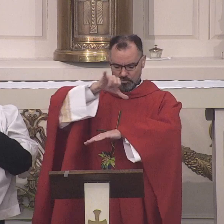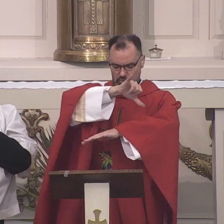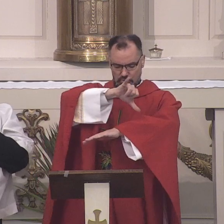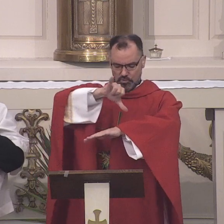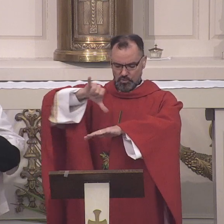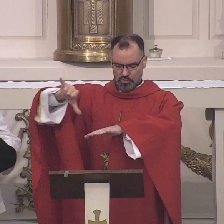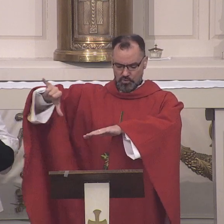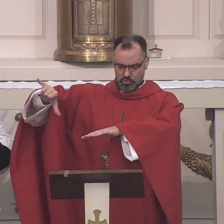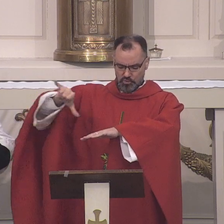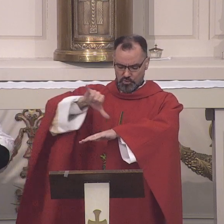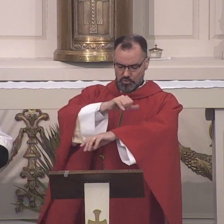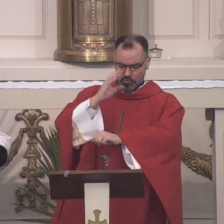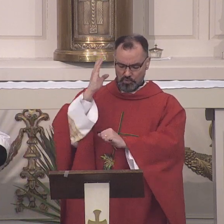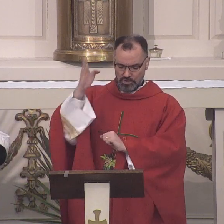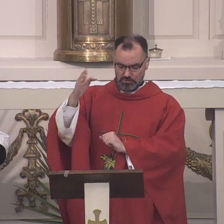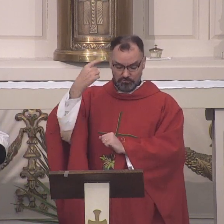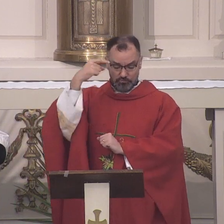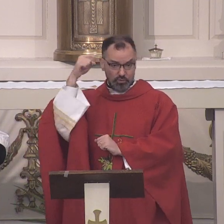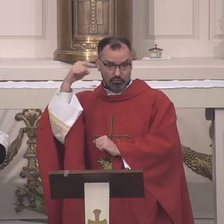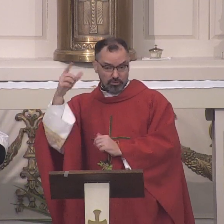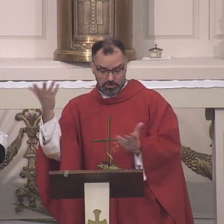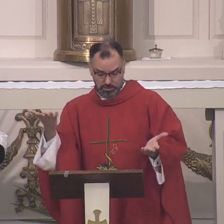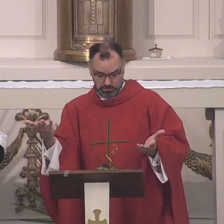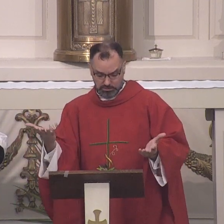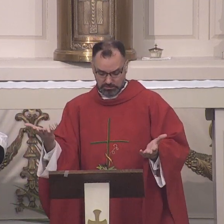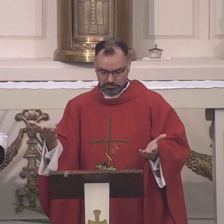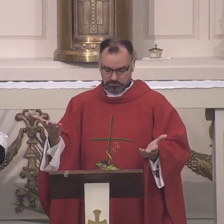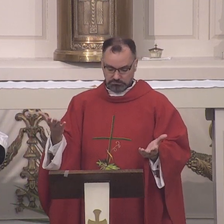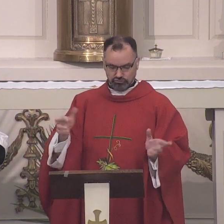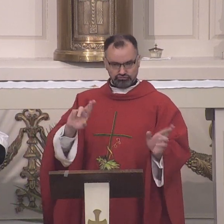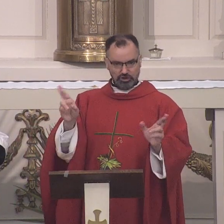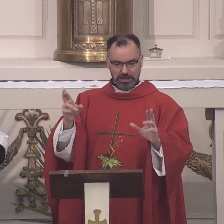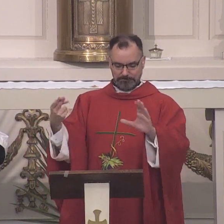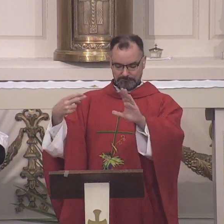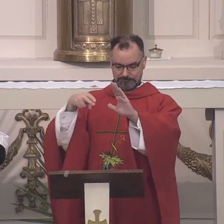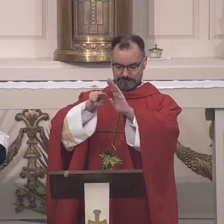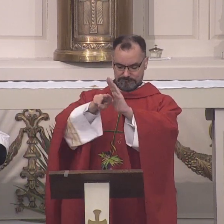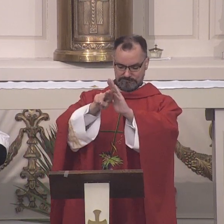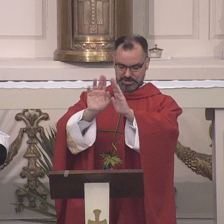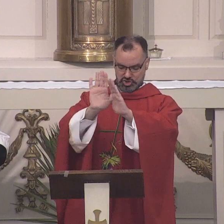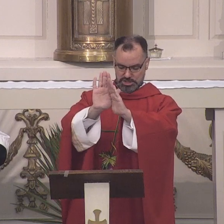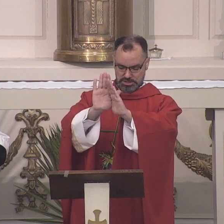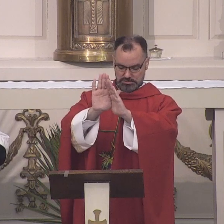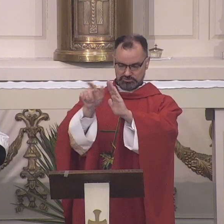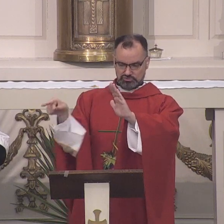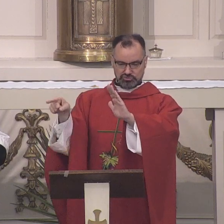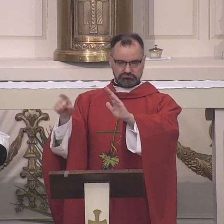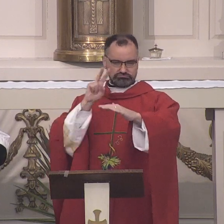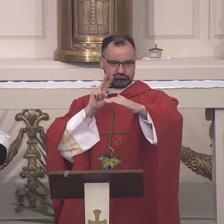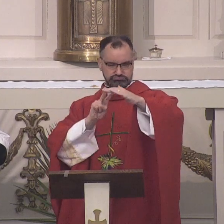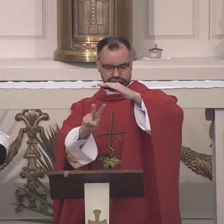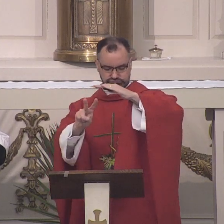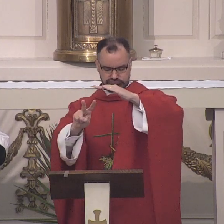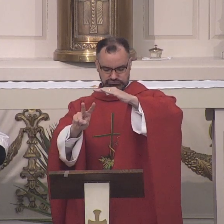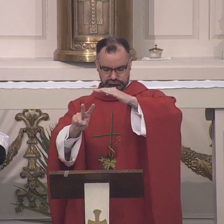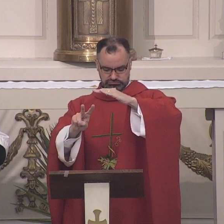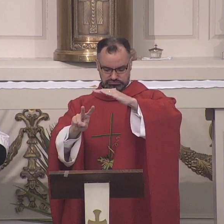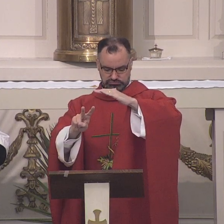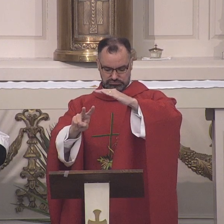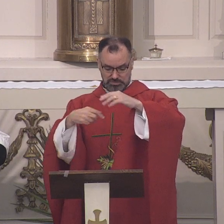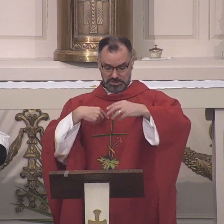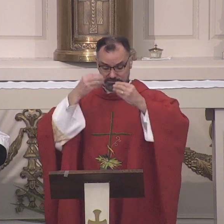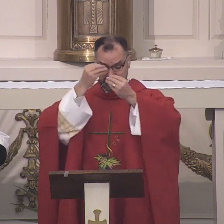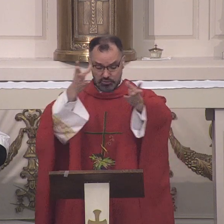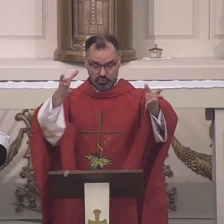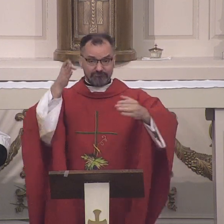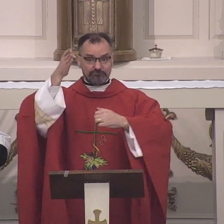Amen, I say to you, wherever the gospel is proclaimed to the whole world, what she has done will be